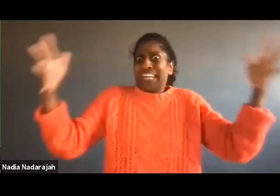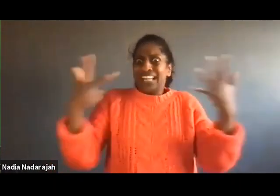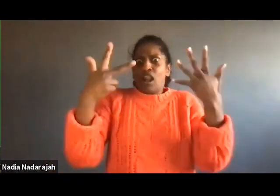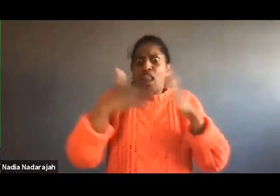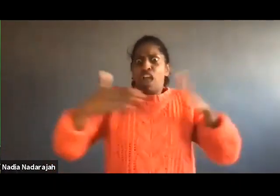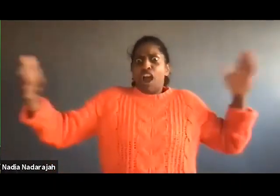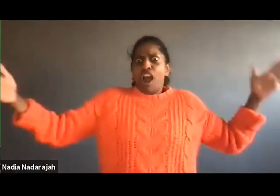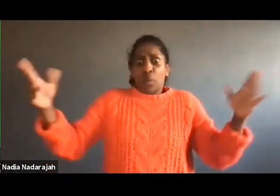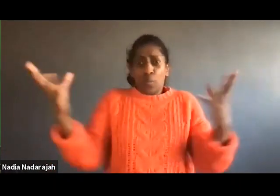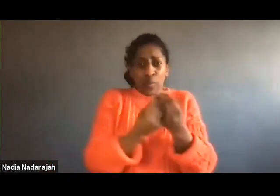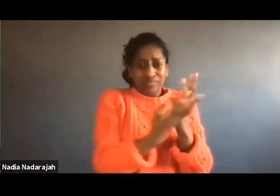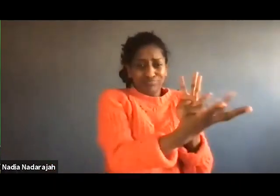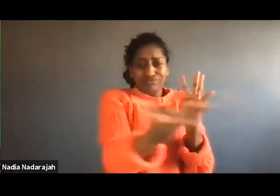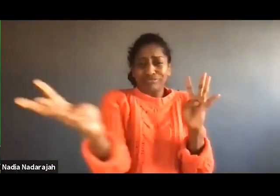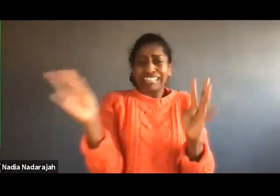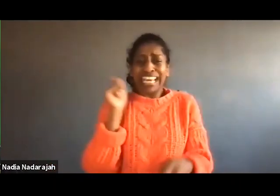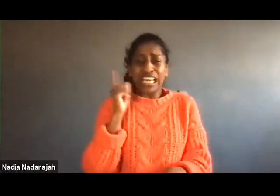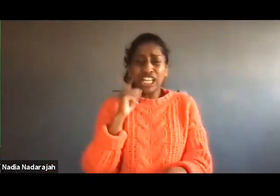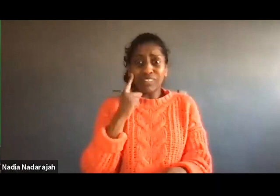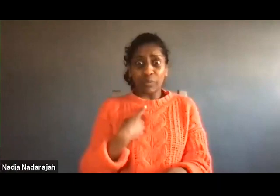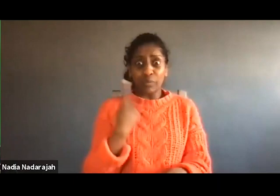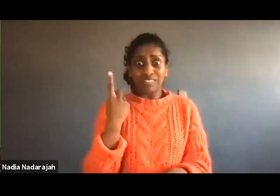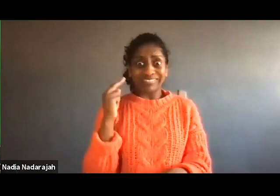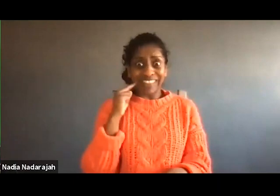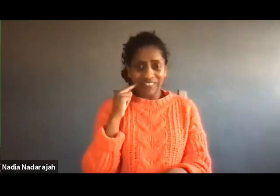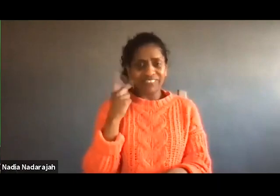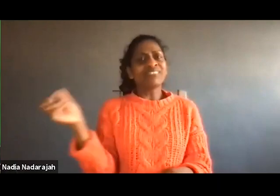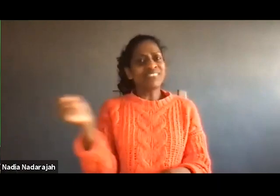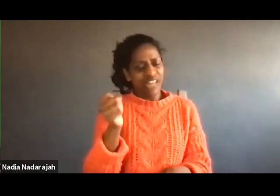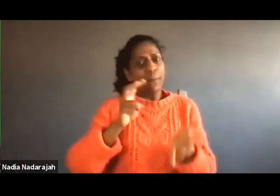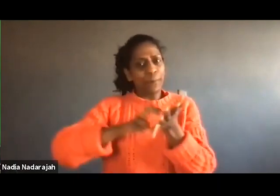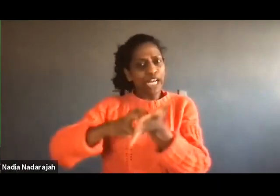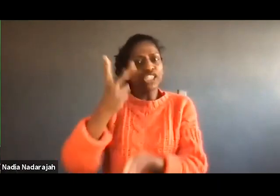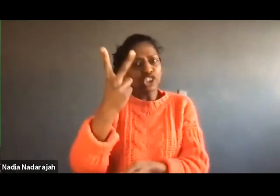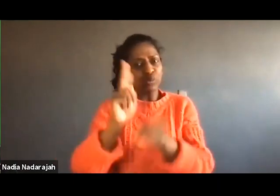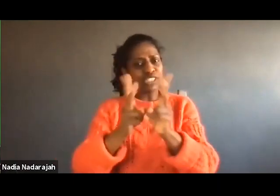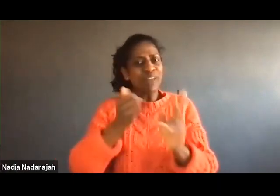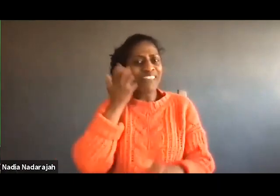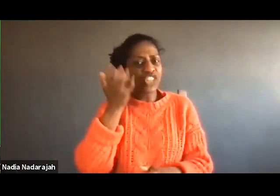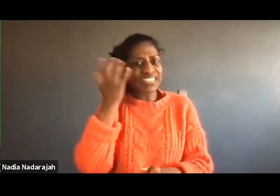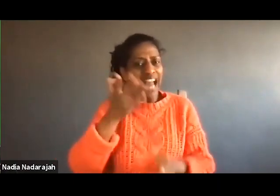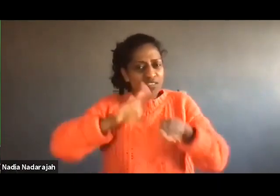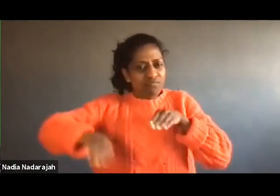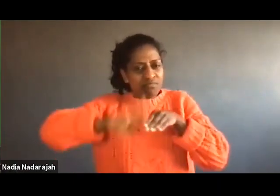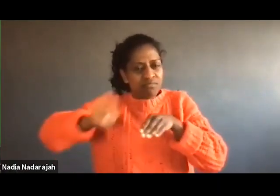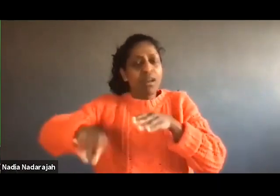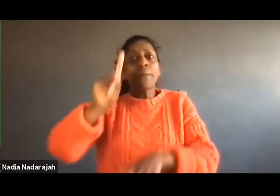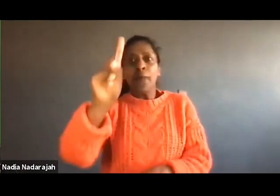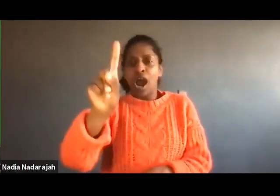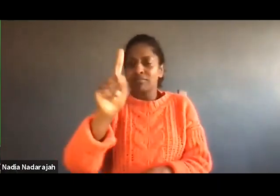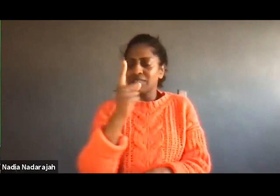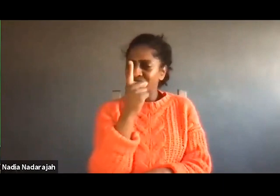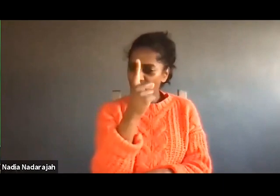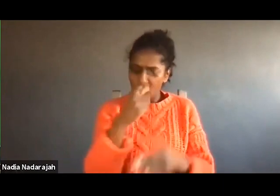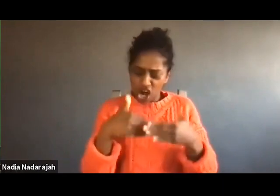successful meetings. And then I've worked for several shows. I use 2 interpreters